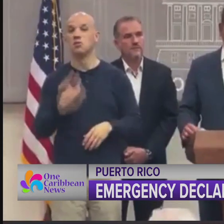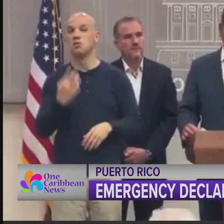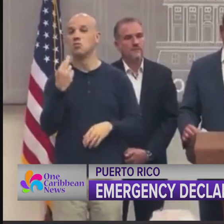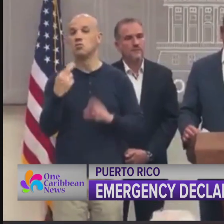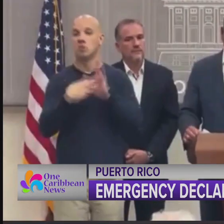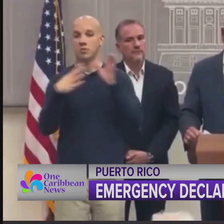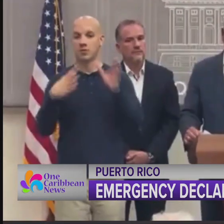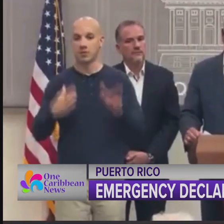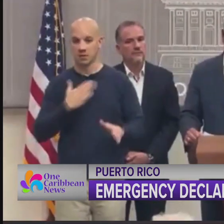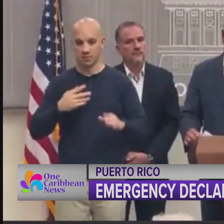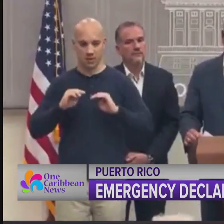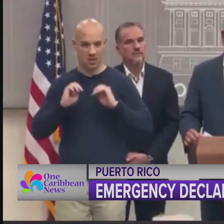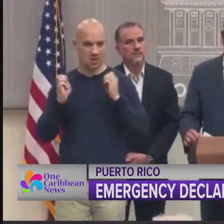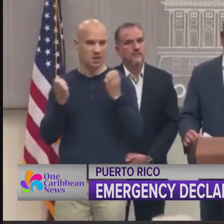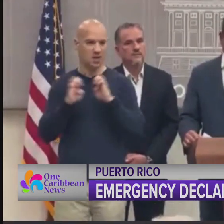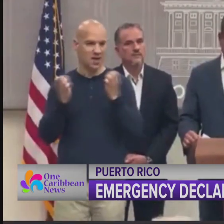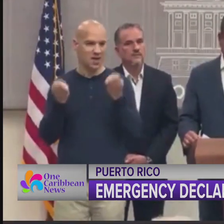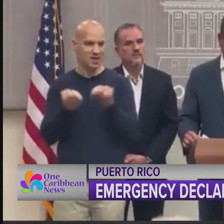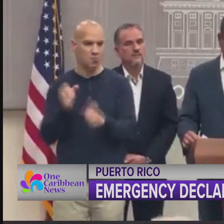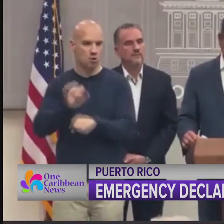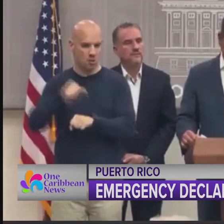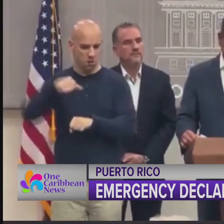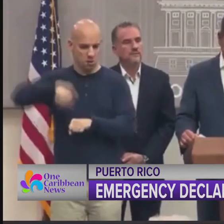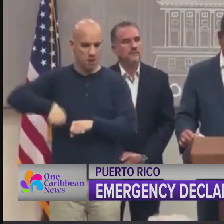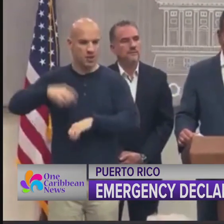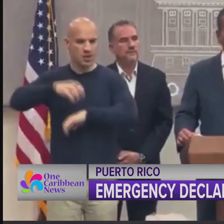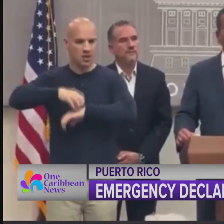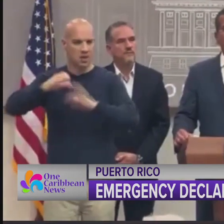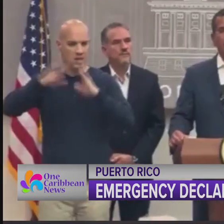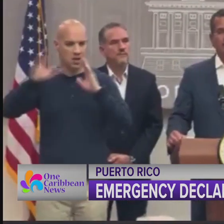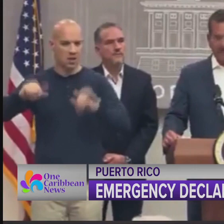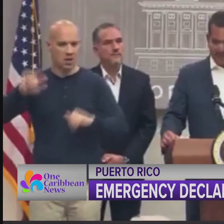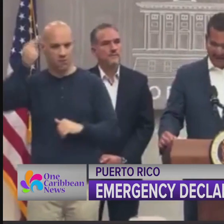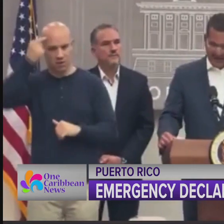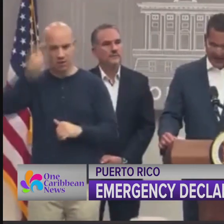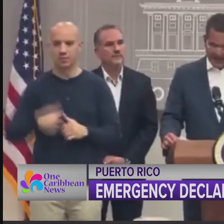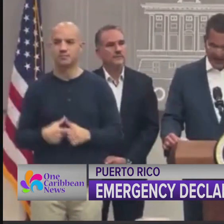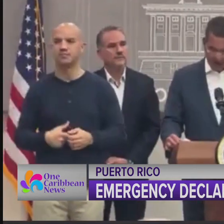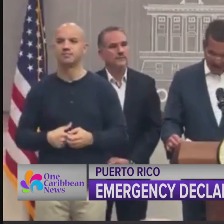of coastline migrated inland in the past years.